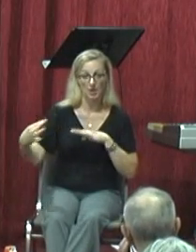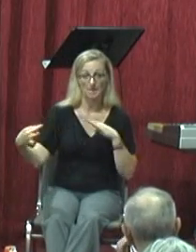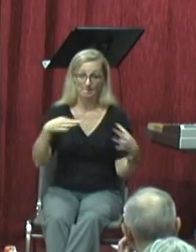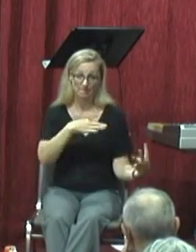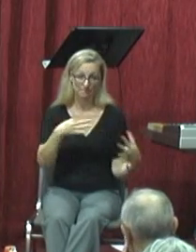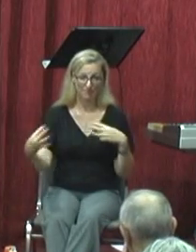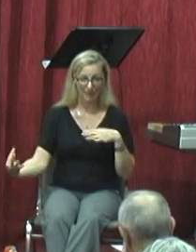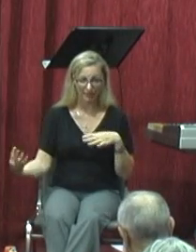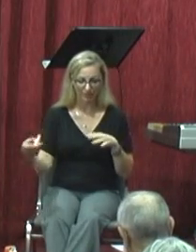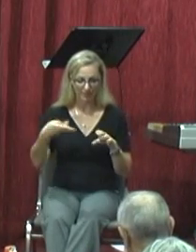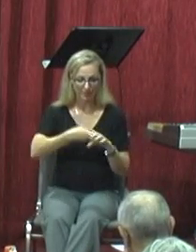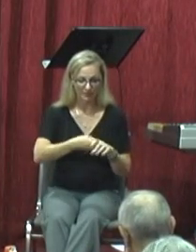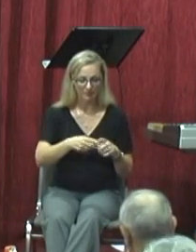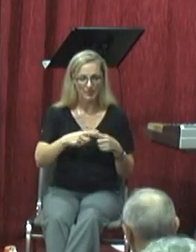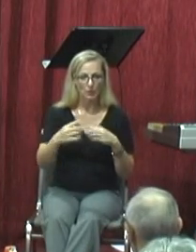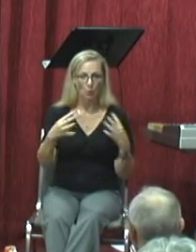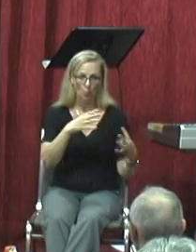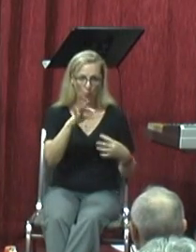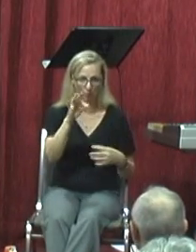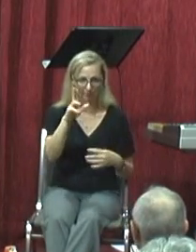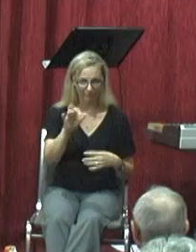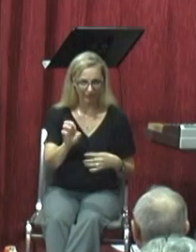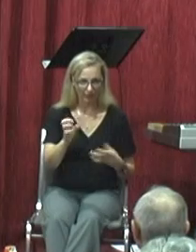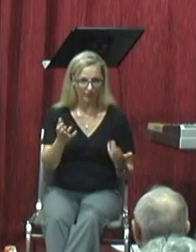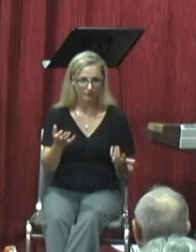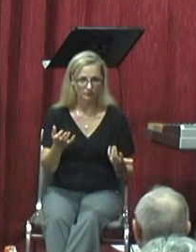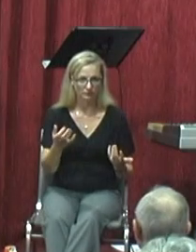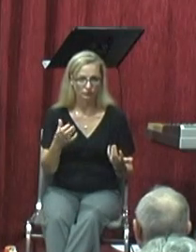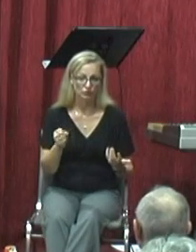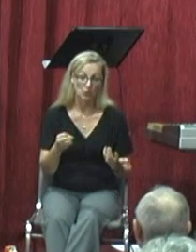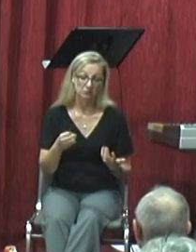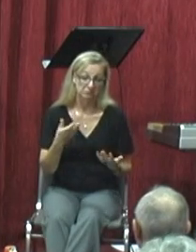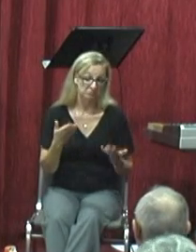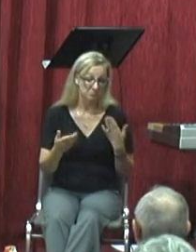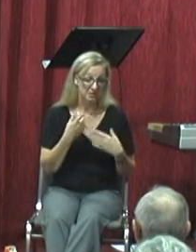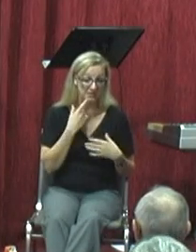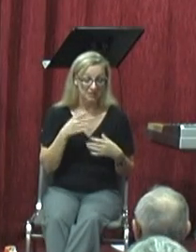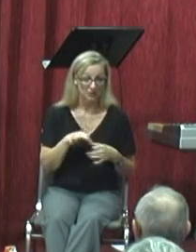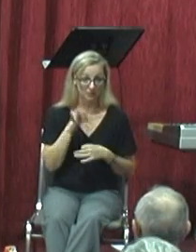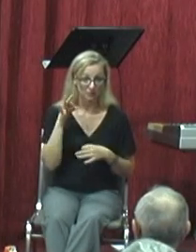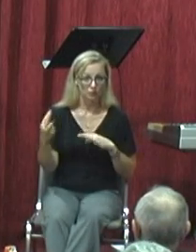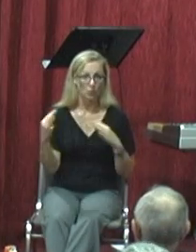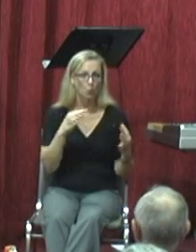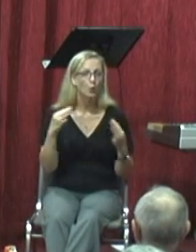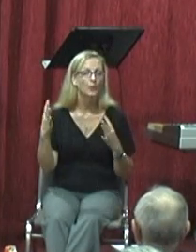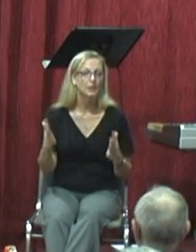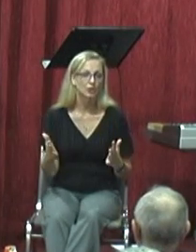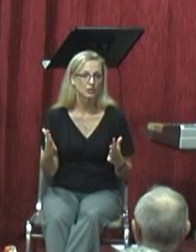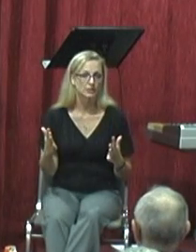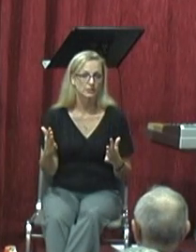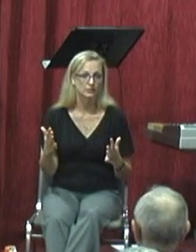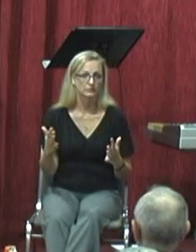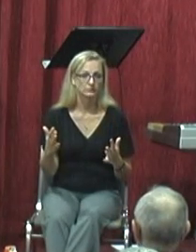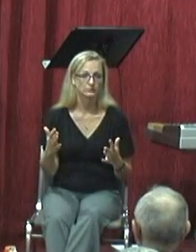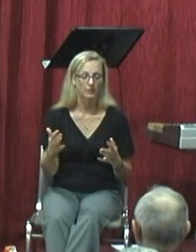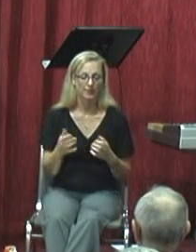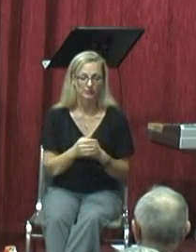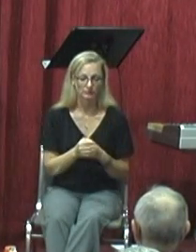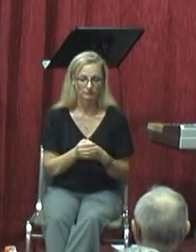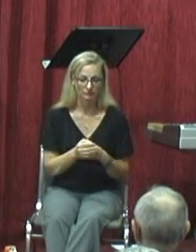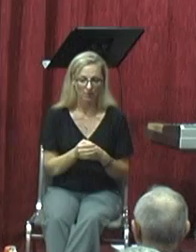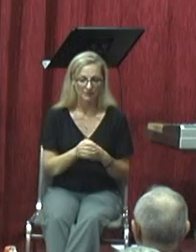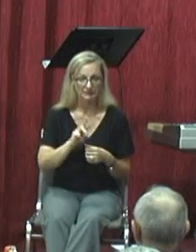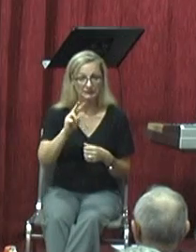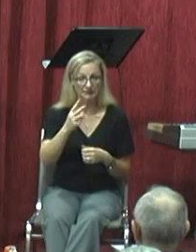participated in warfare. So they, in our context, you might say, they were spiritual warriors. And in